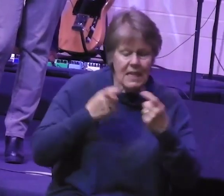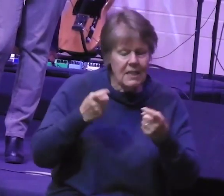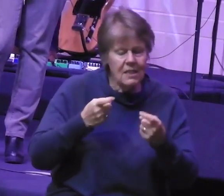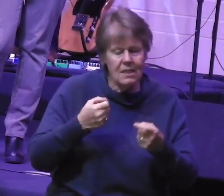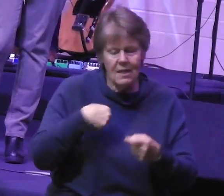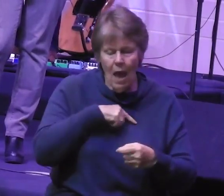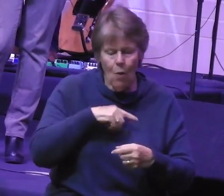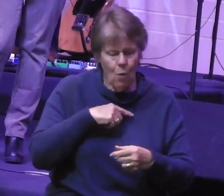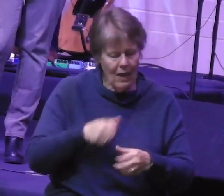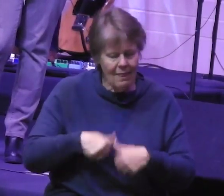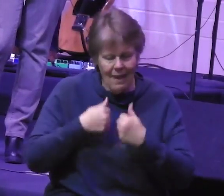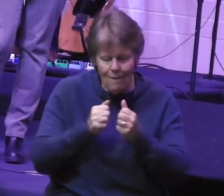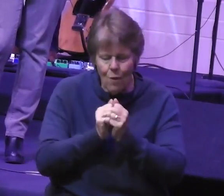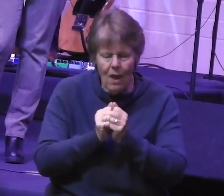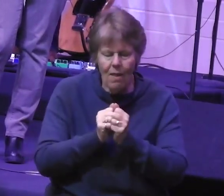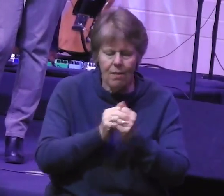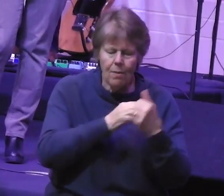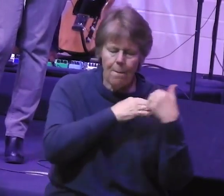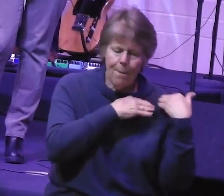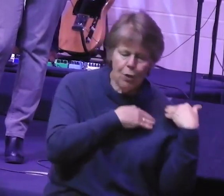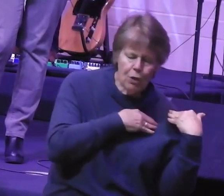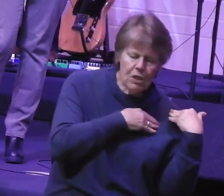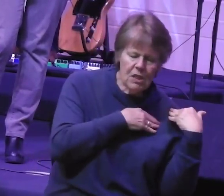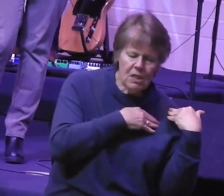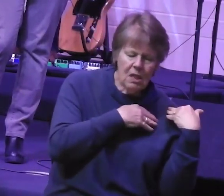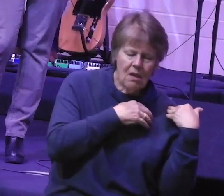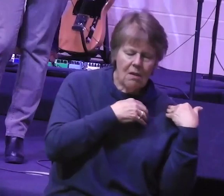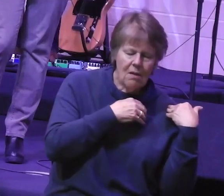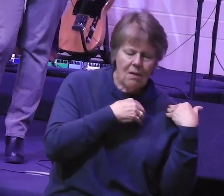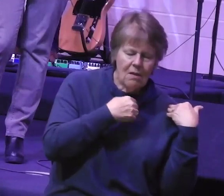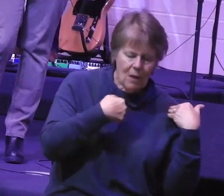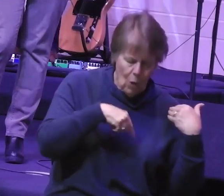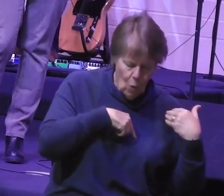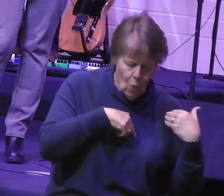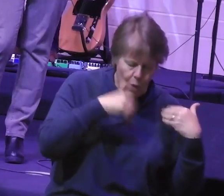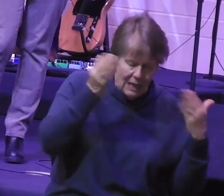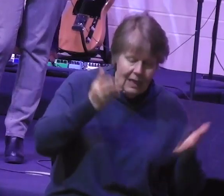with. We acknowledge that to you, God.